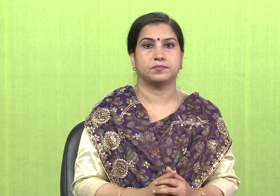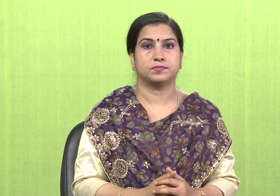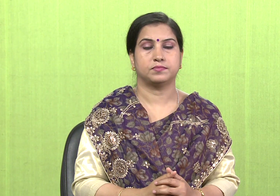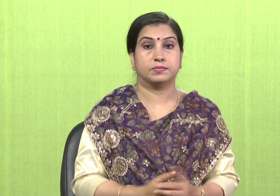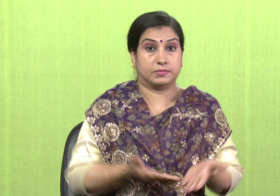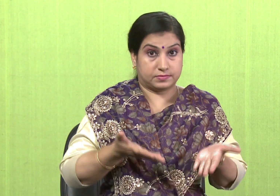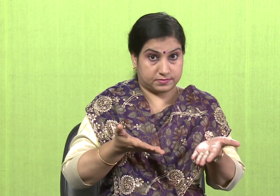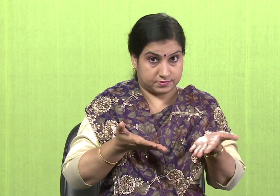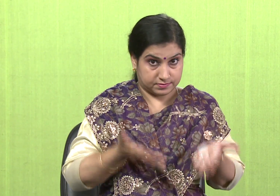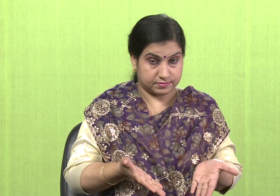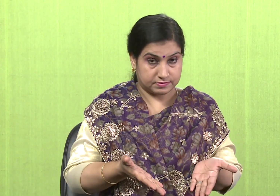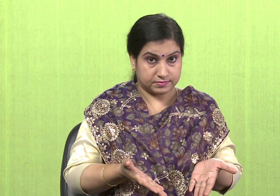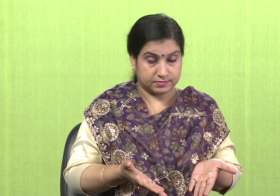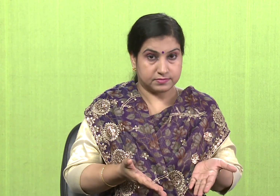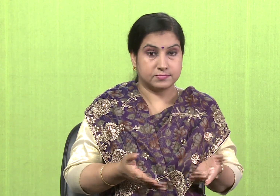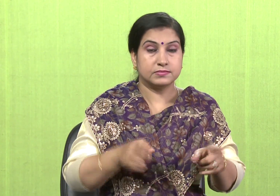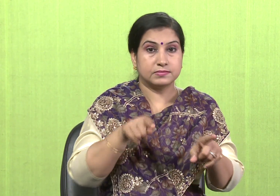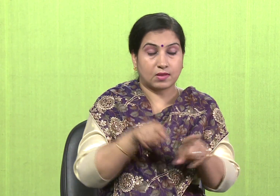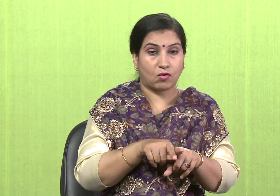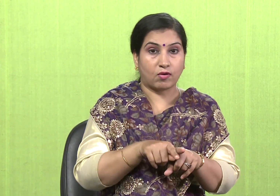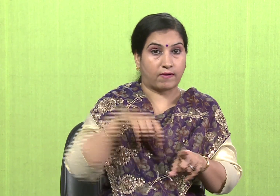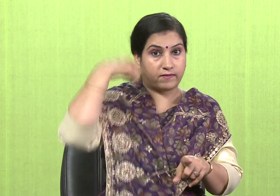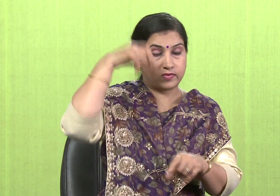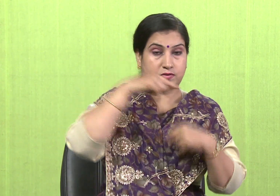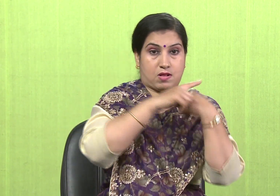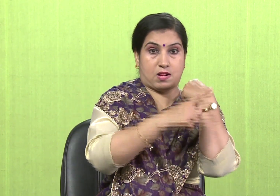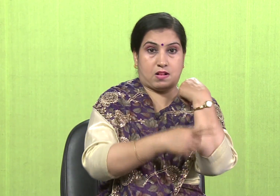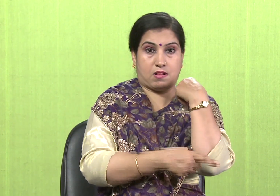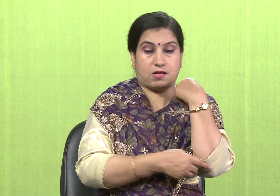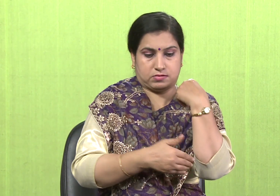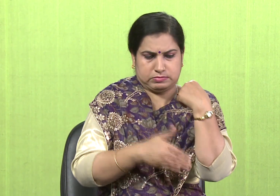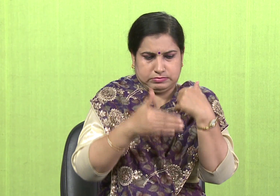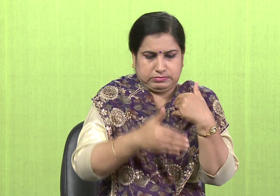With this, we have reached the end of today's lesson.